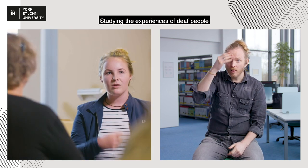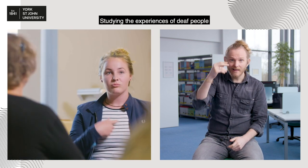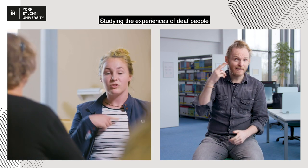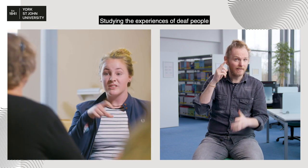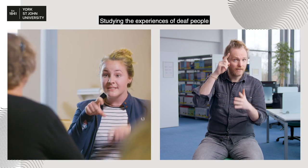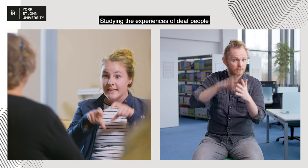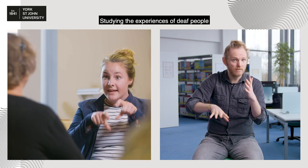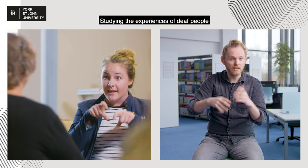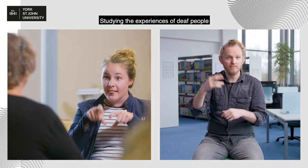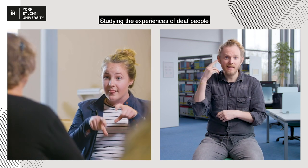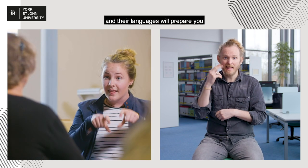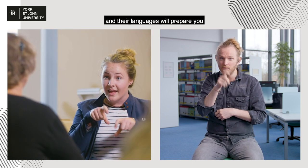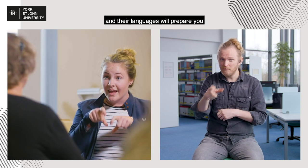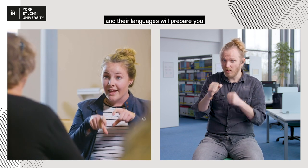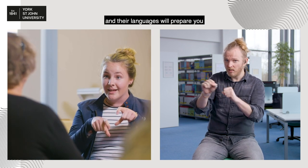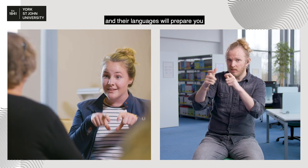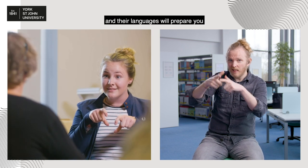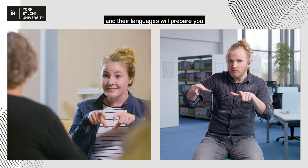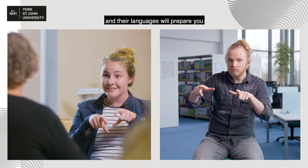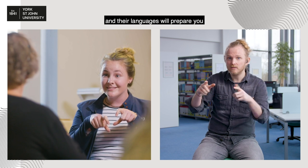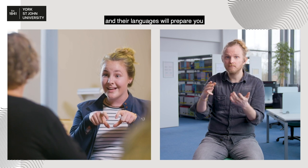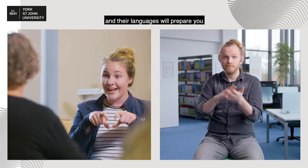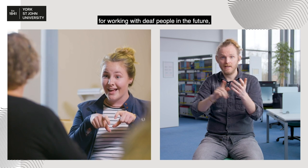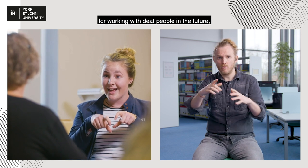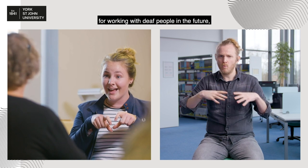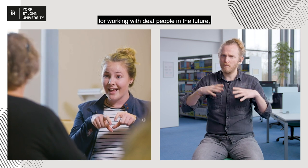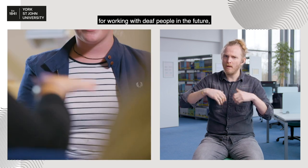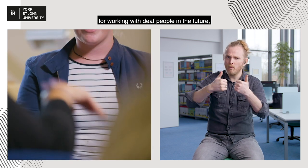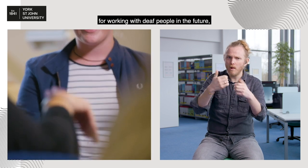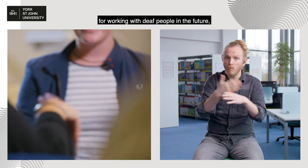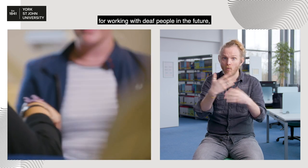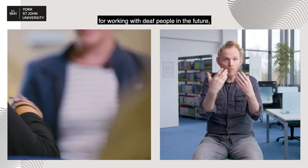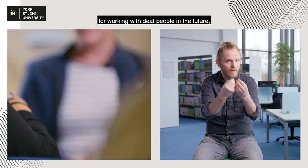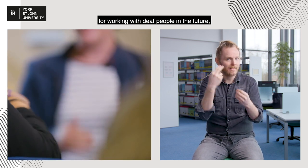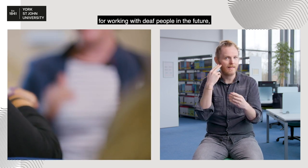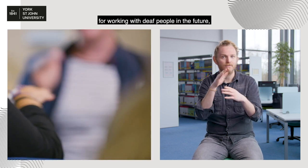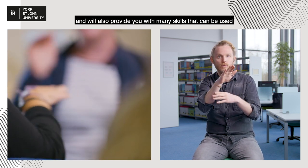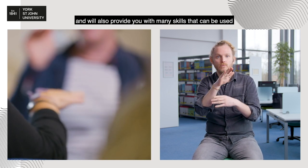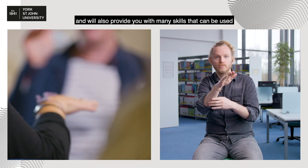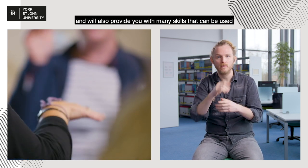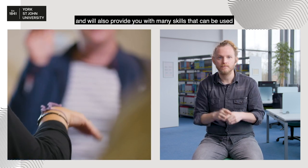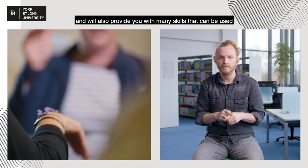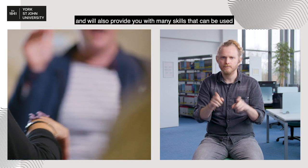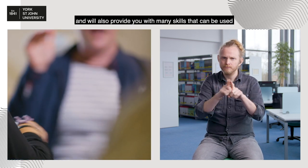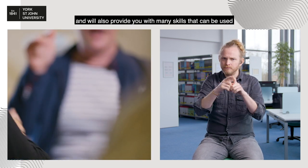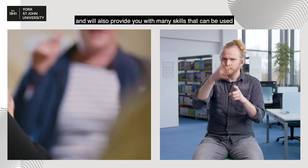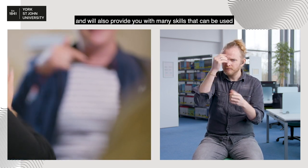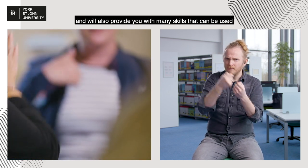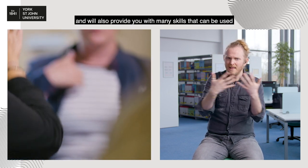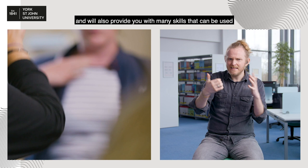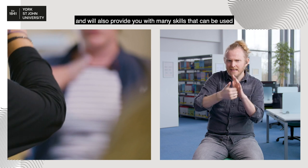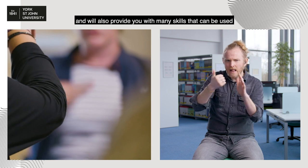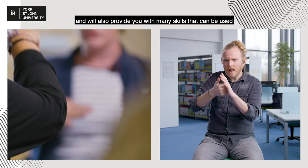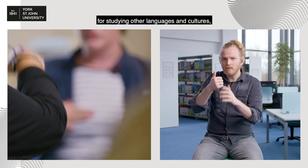Studying the experiences of Deaf people and their languages will prepare you for working with Deaf people in the future, and will also provide you with many